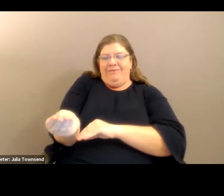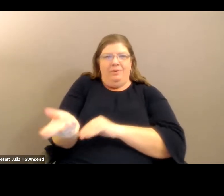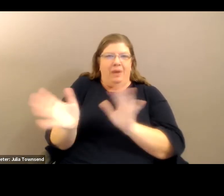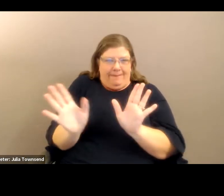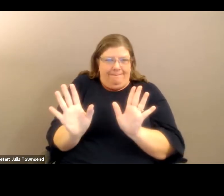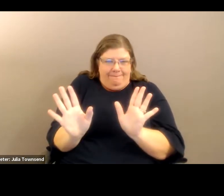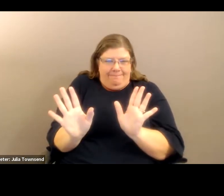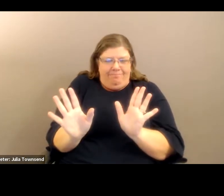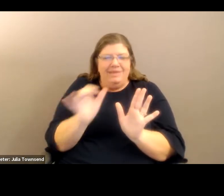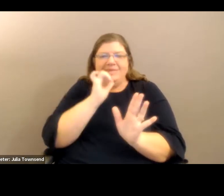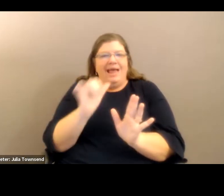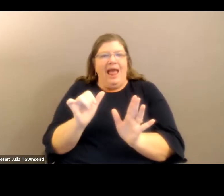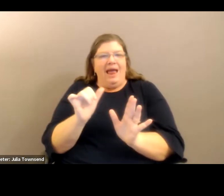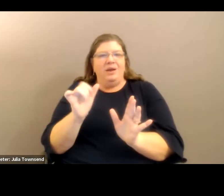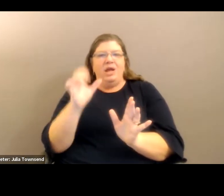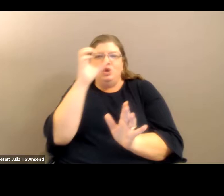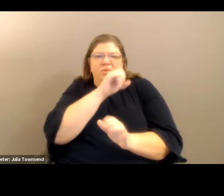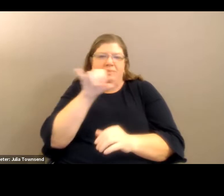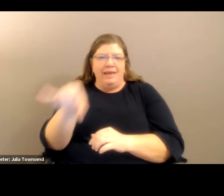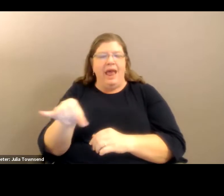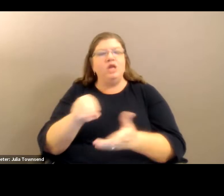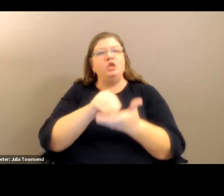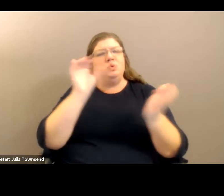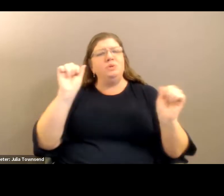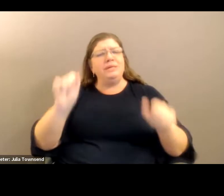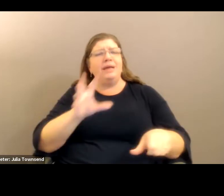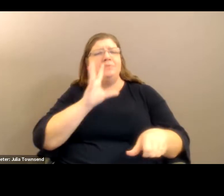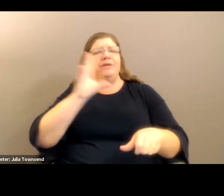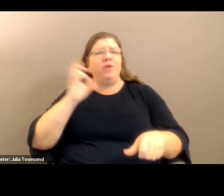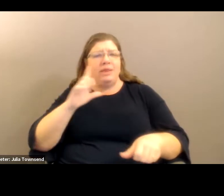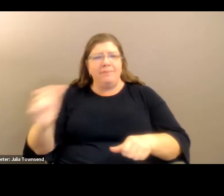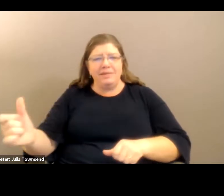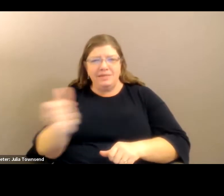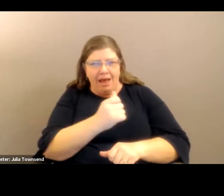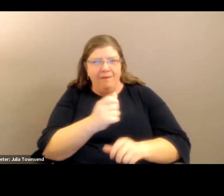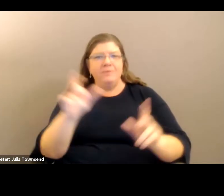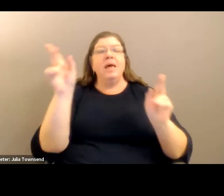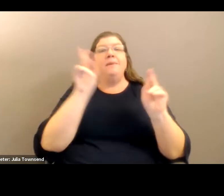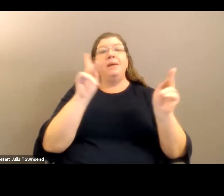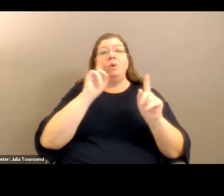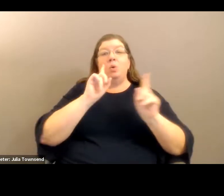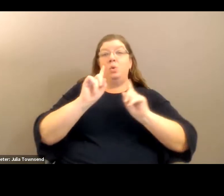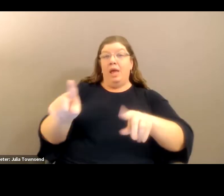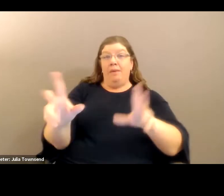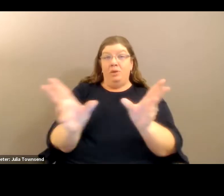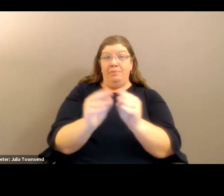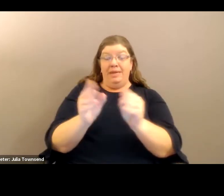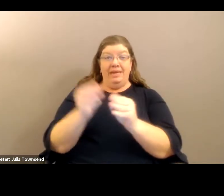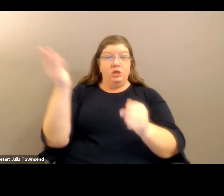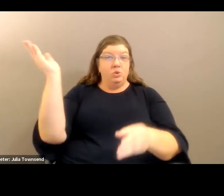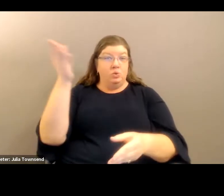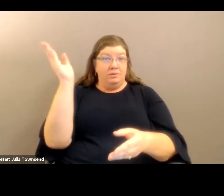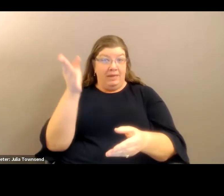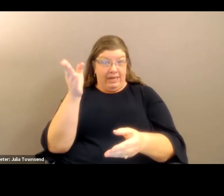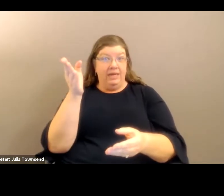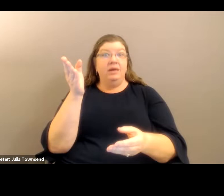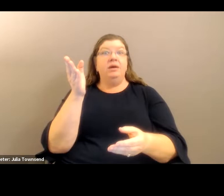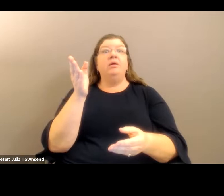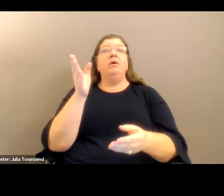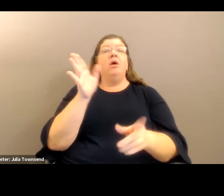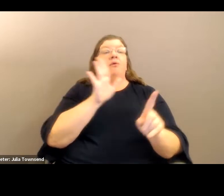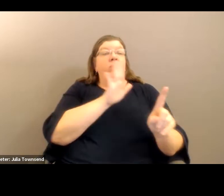adults. I think we all know that students are speaking for themselves, and the people that are coming to these meetings to speak on their